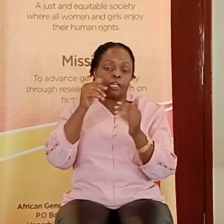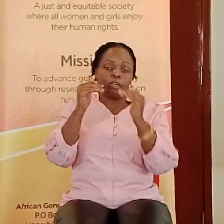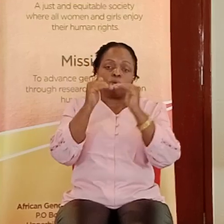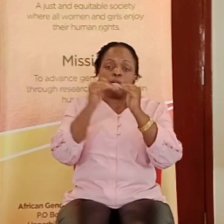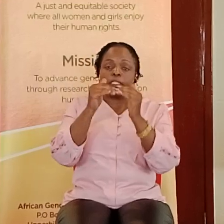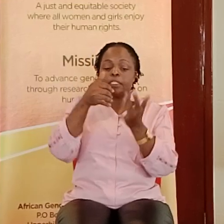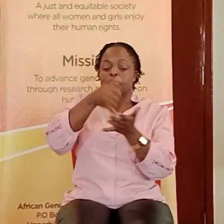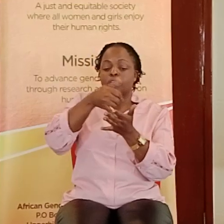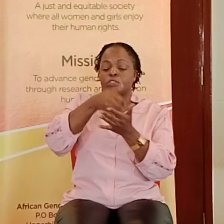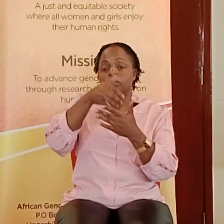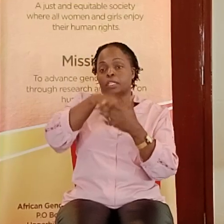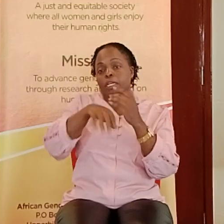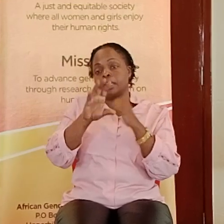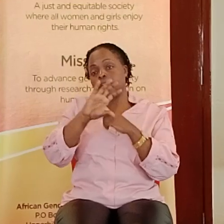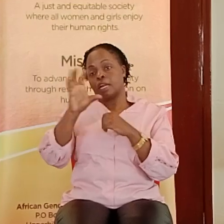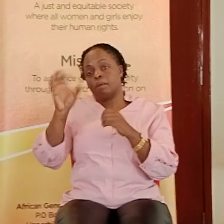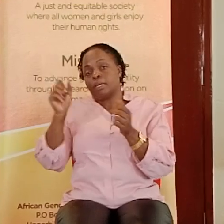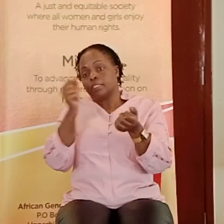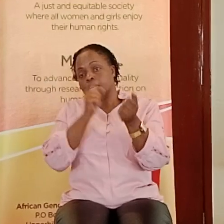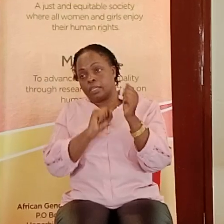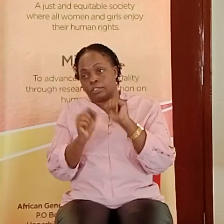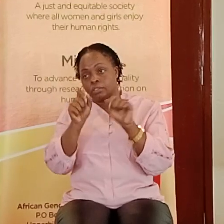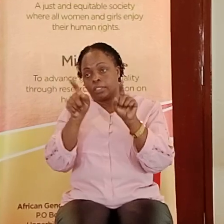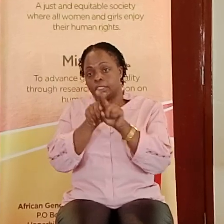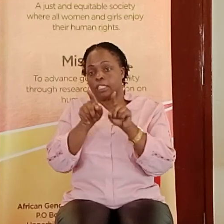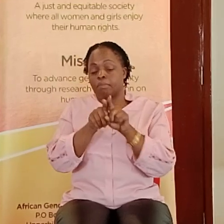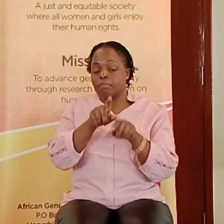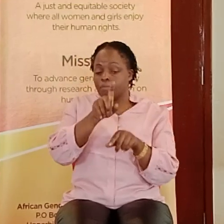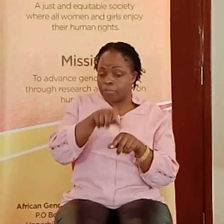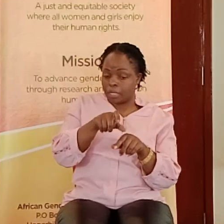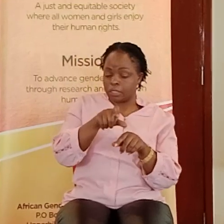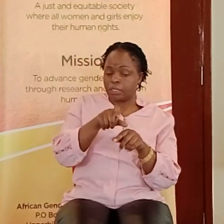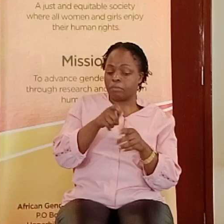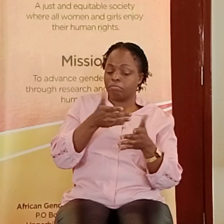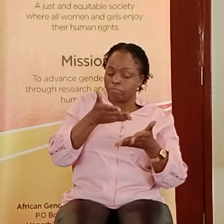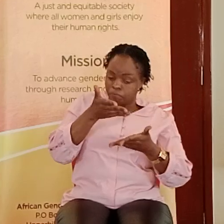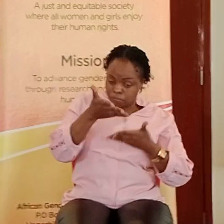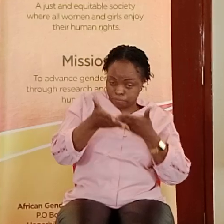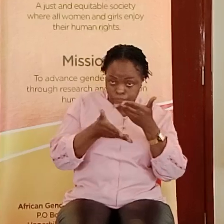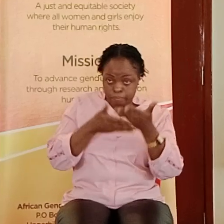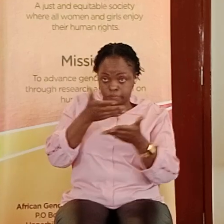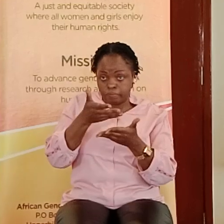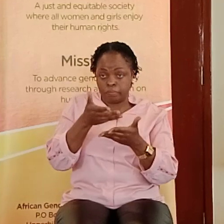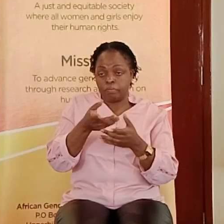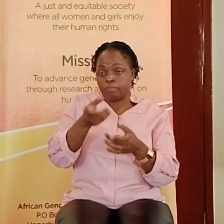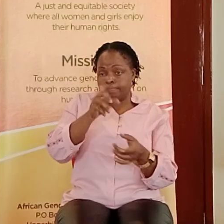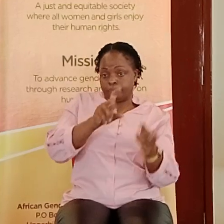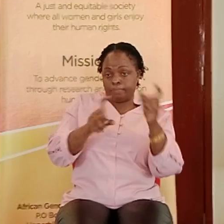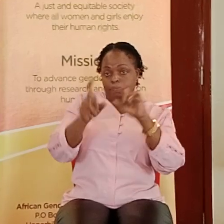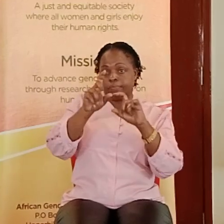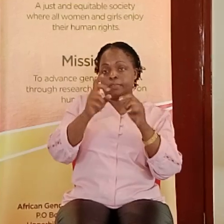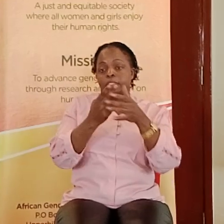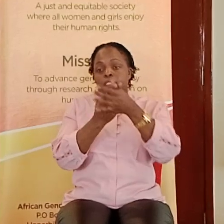climate actions. And of course, we are going to consolidate inputs from stakeholders to inform the country